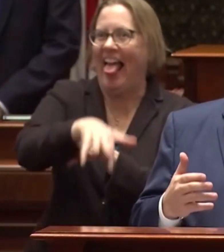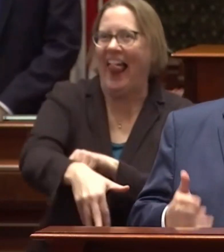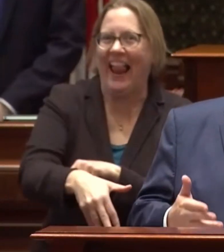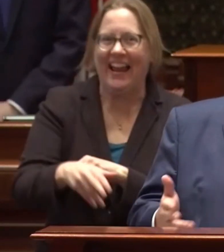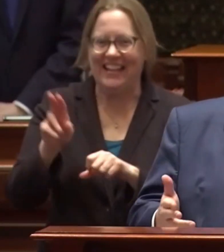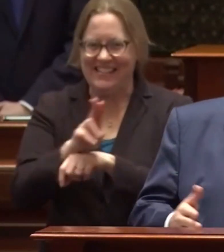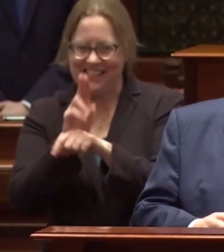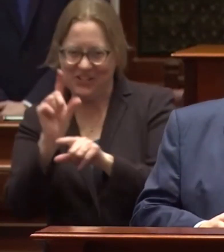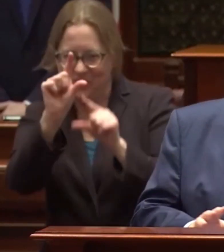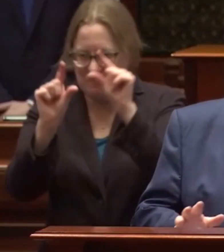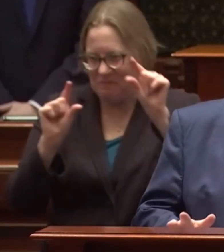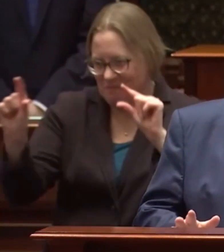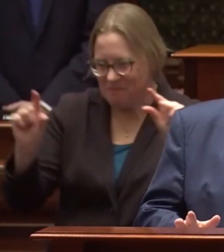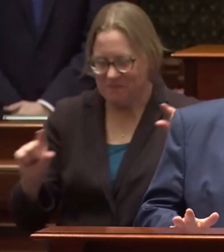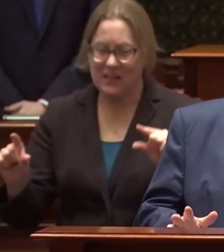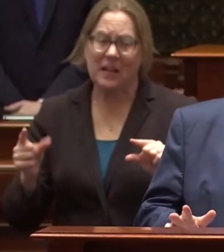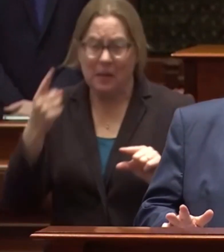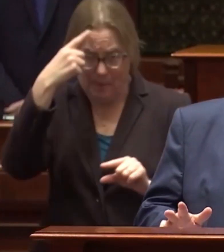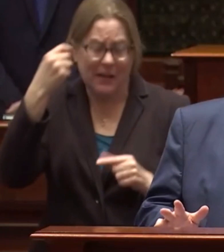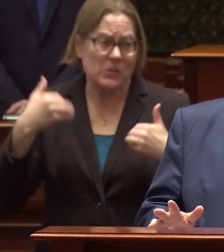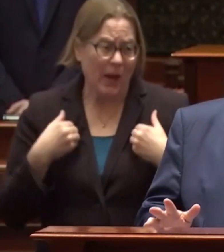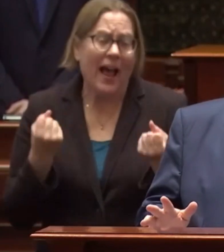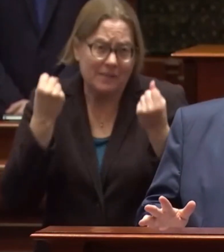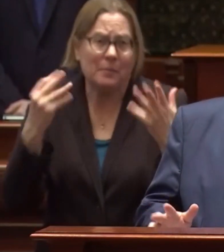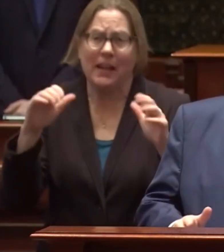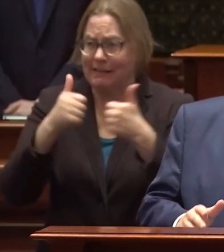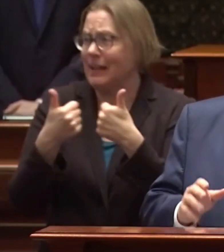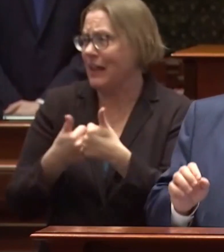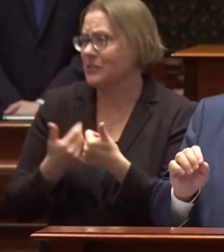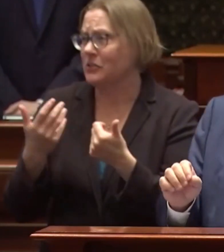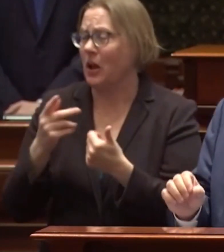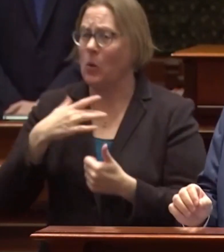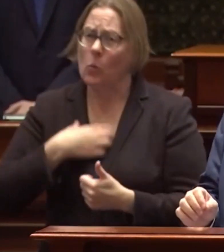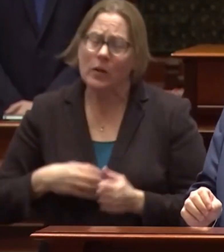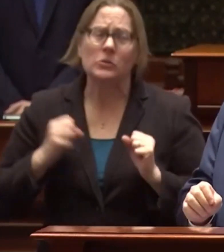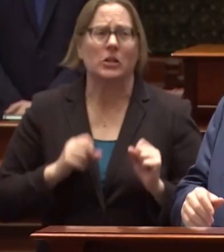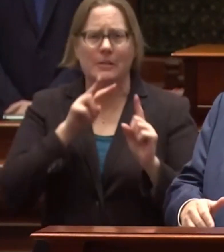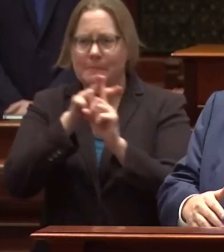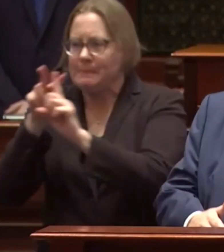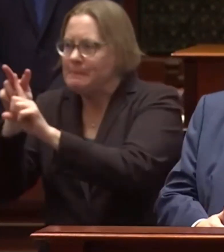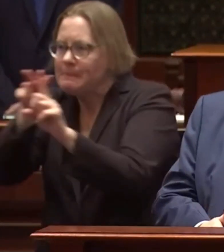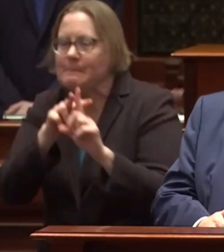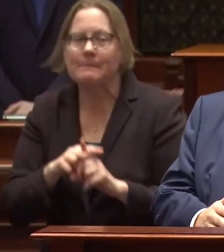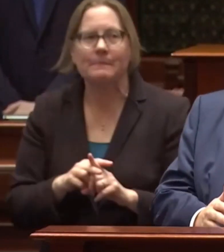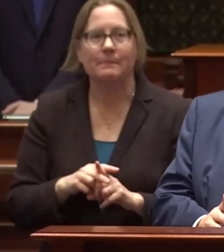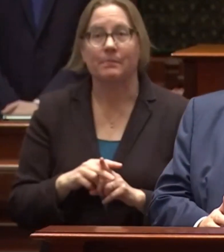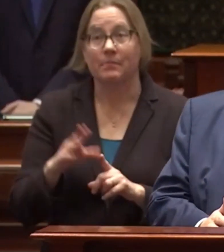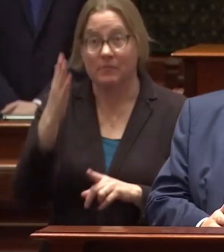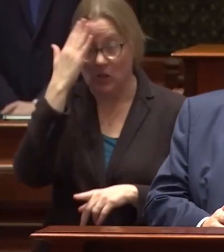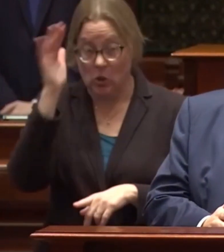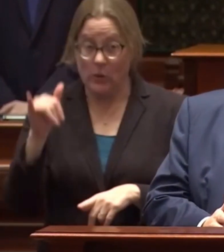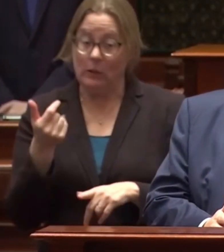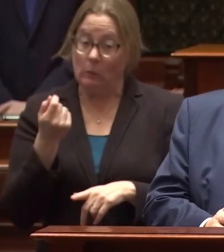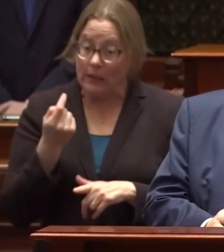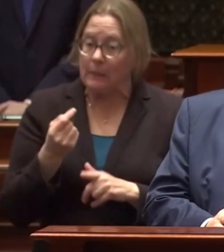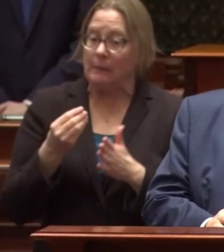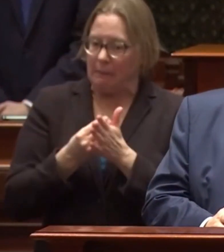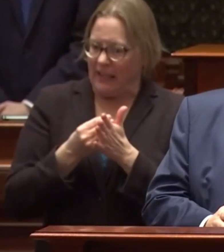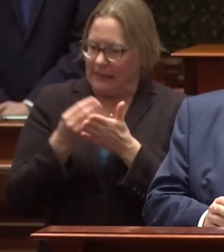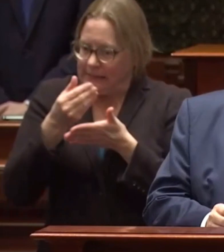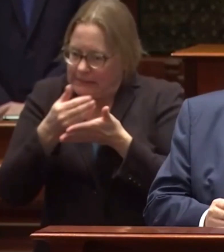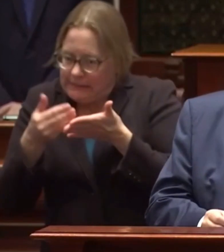take on every one of the very real challenges that we face. It's important to note that while this budget is tight this